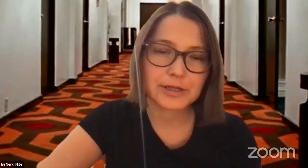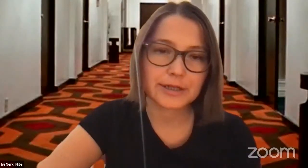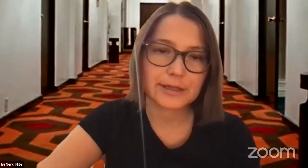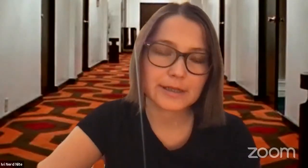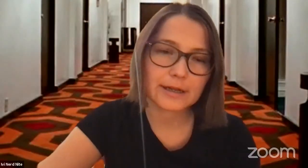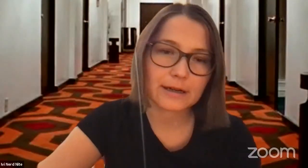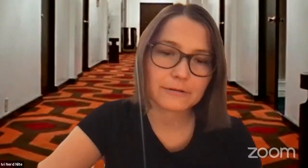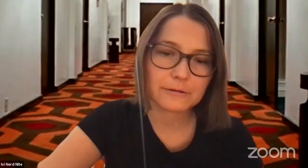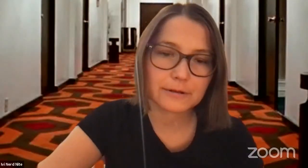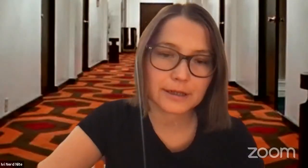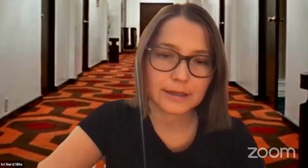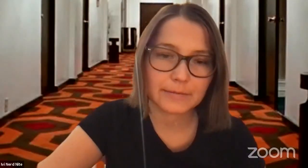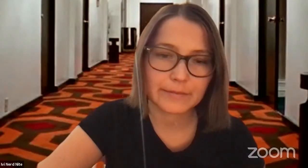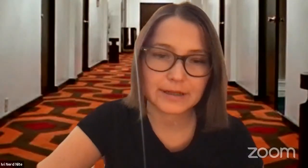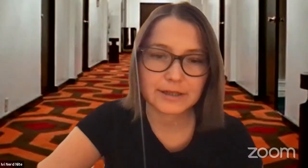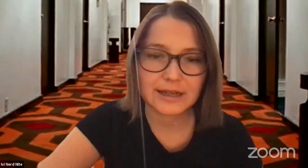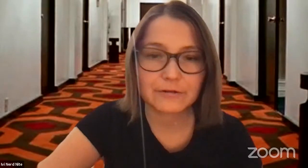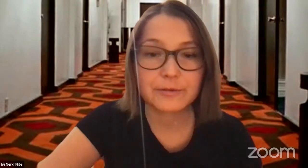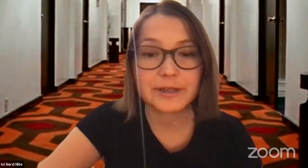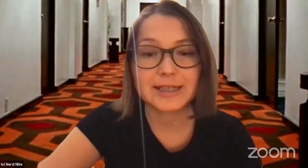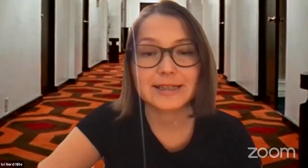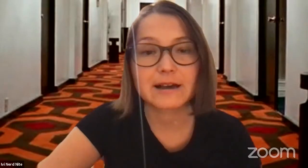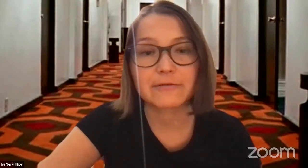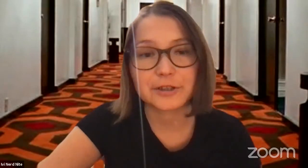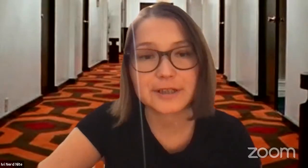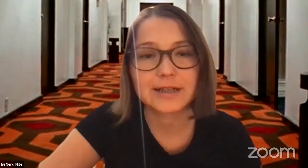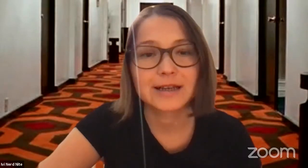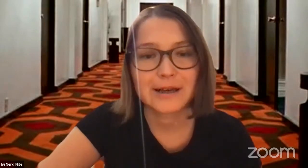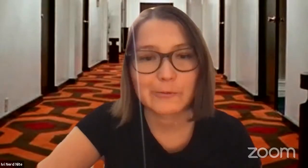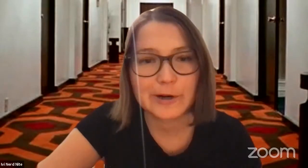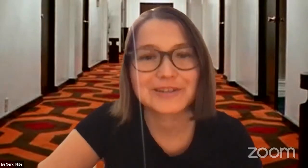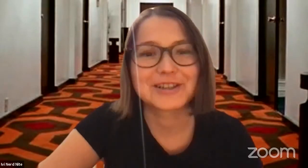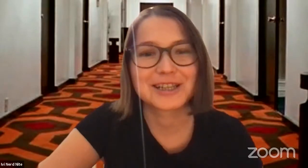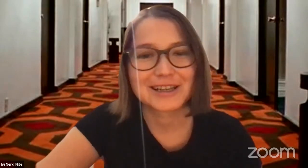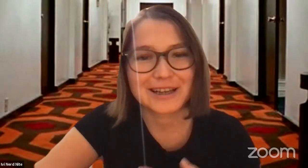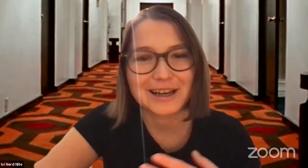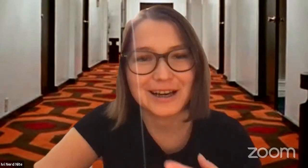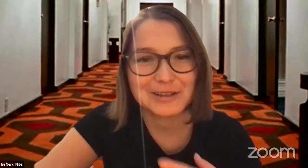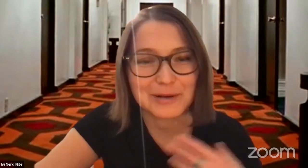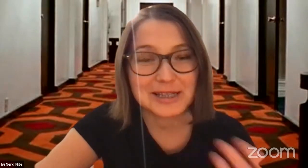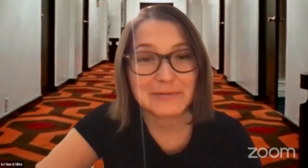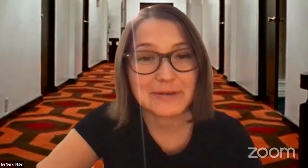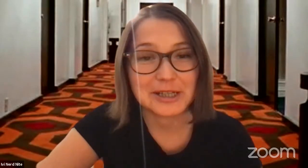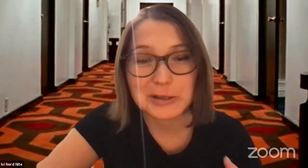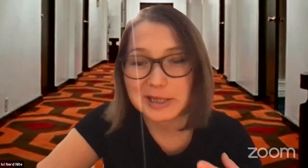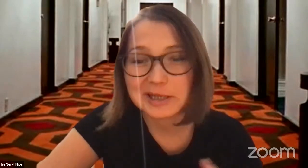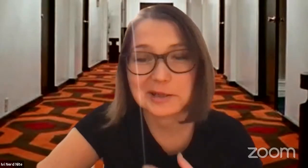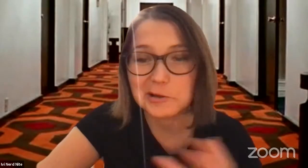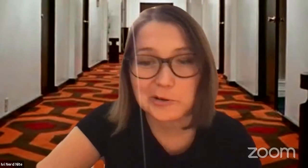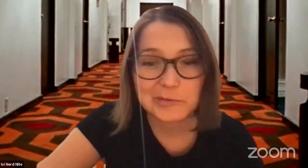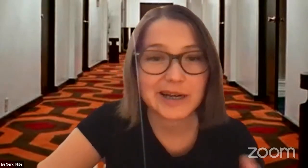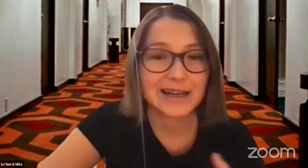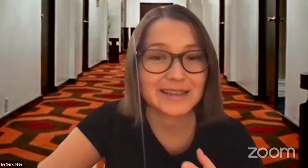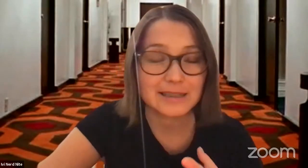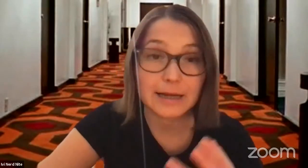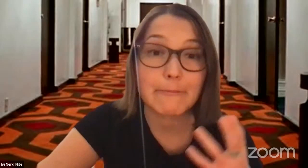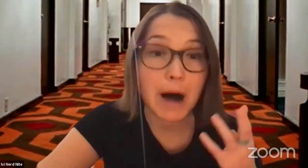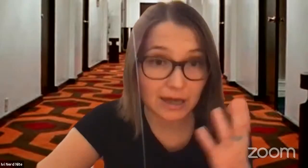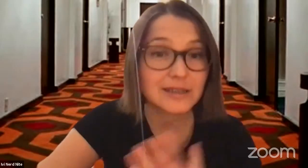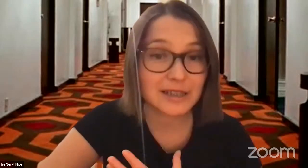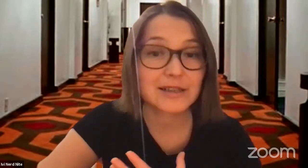current question is how has the deaf community suffered with the pandemic using Zoom